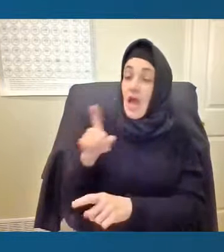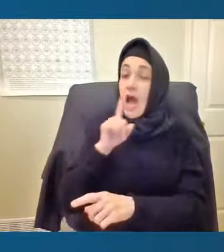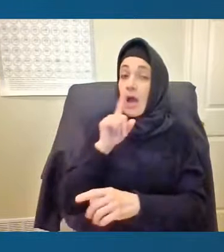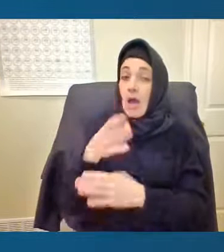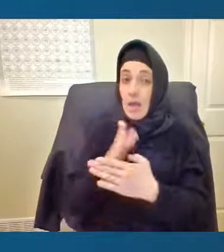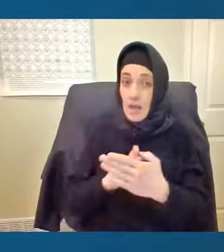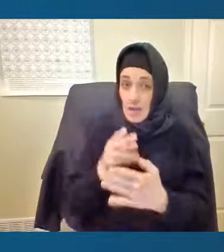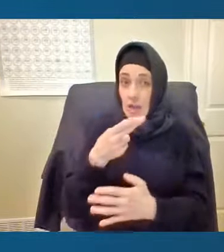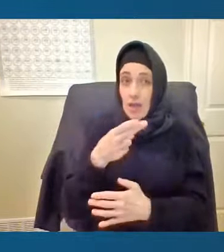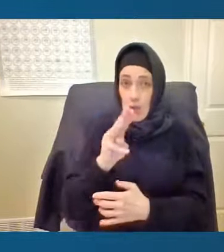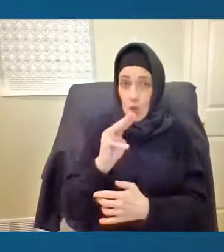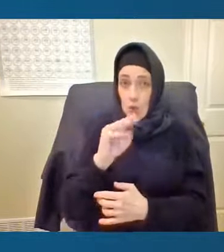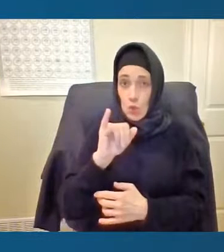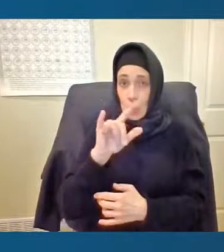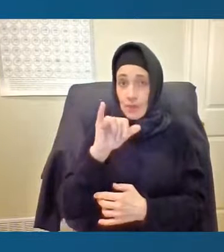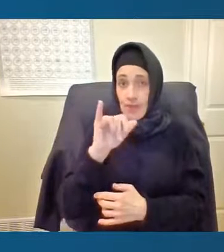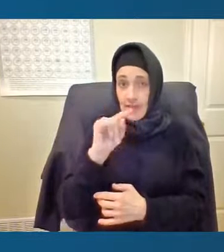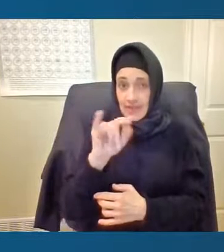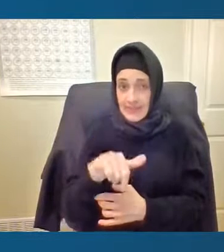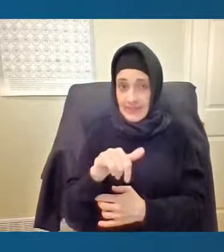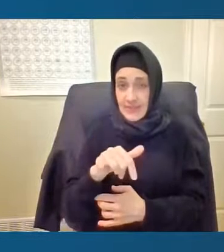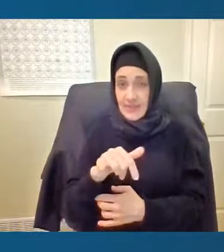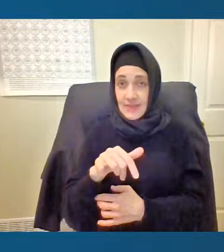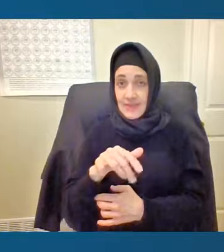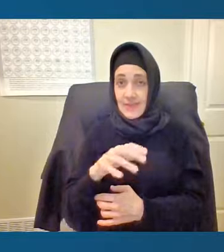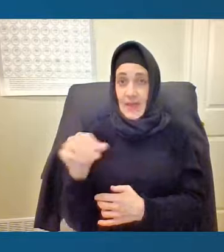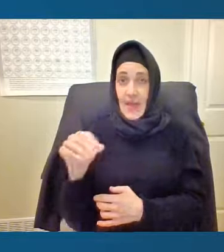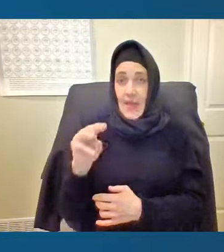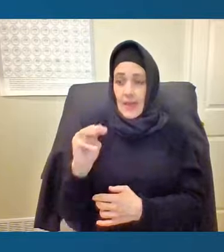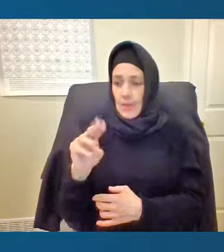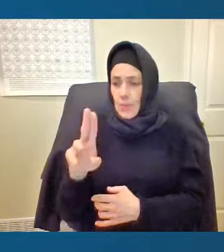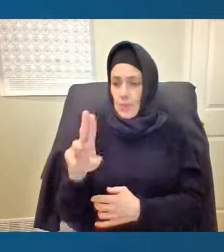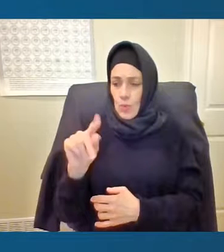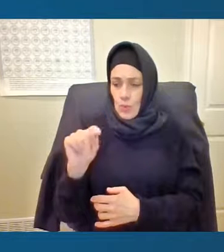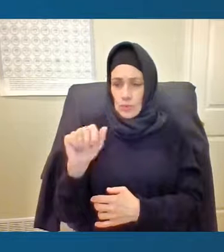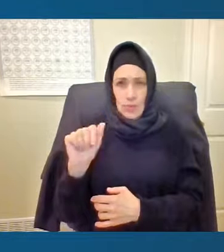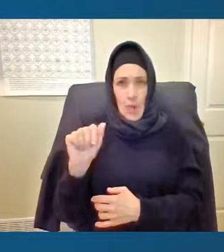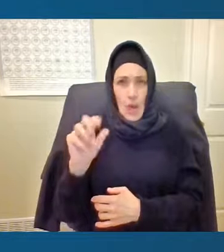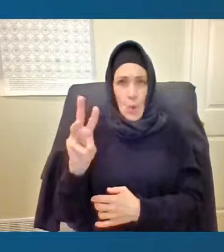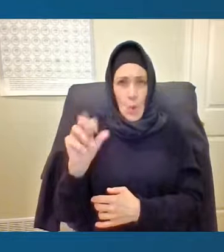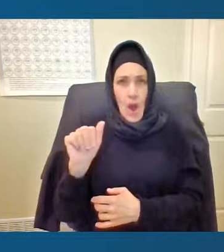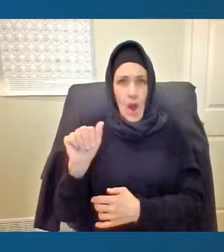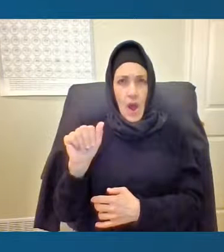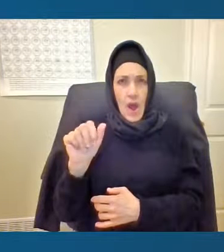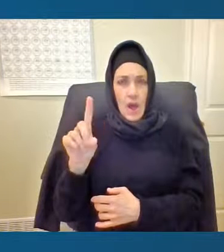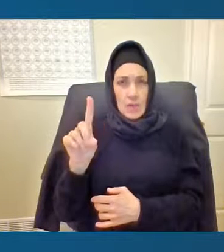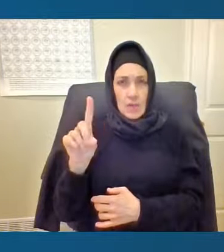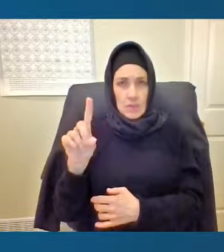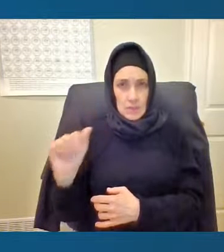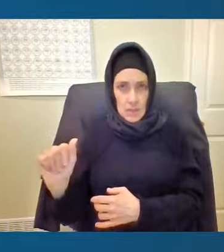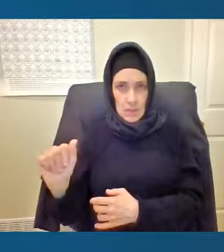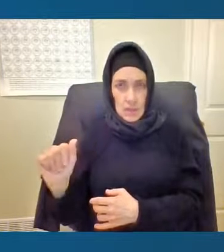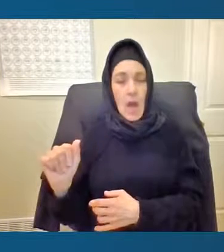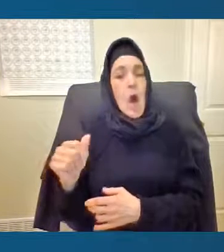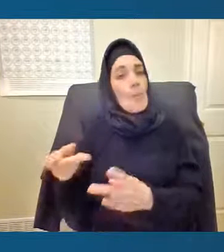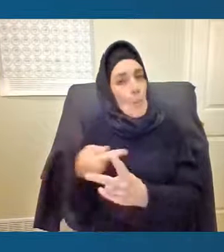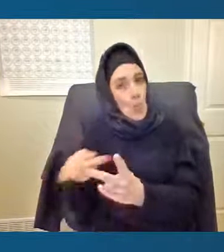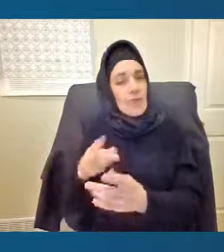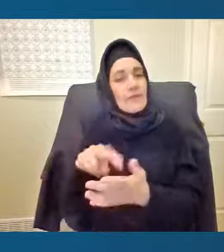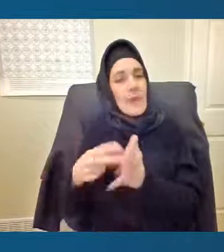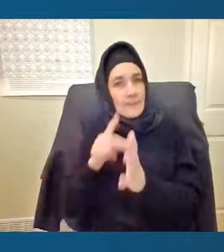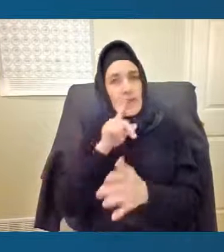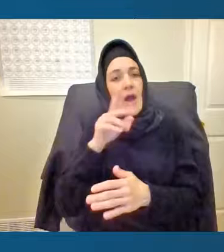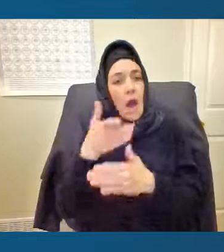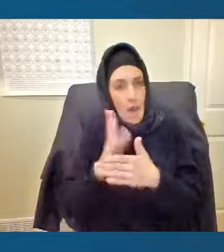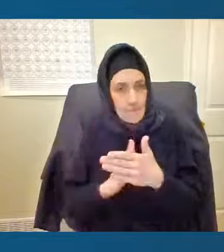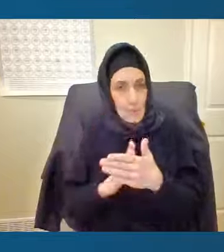Khadi, and Mutawadi, they both mean humble. So it was khada'a and wada'a. Here, let me show